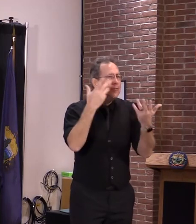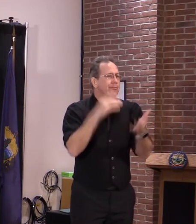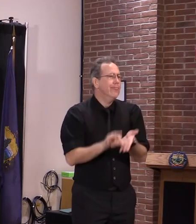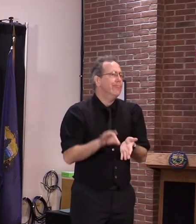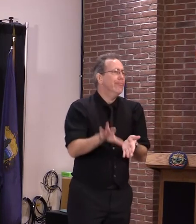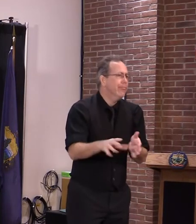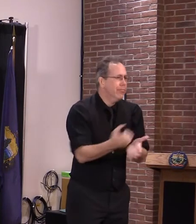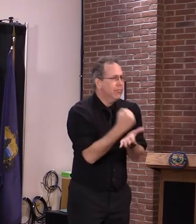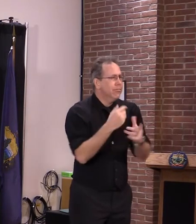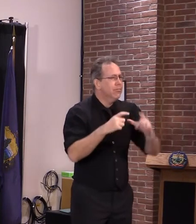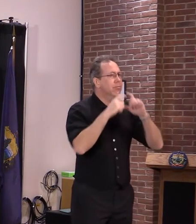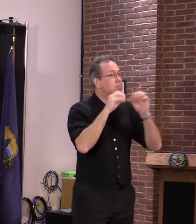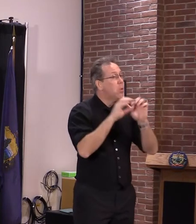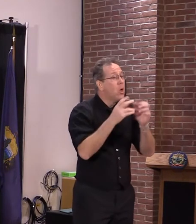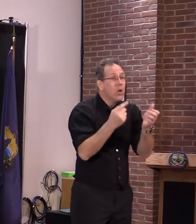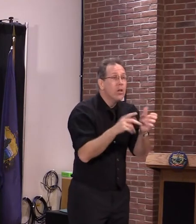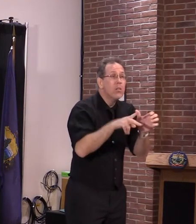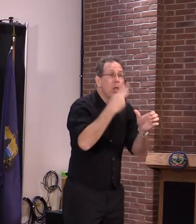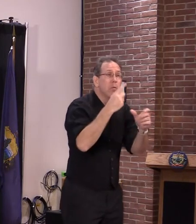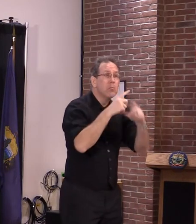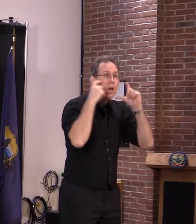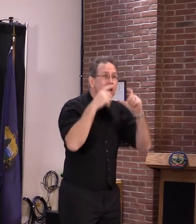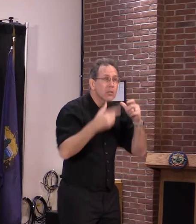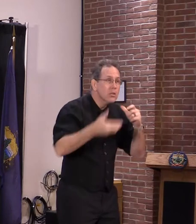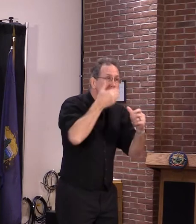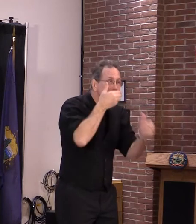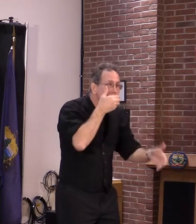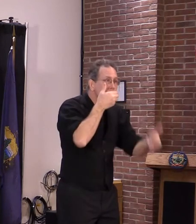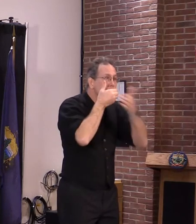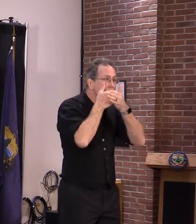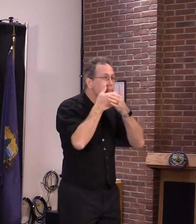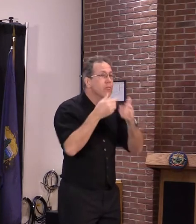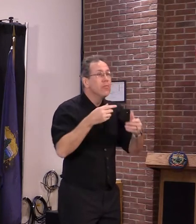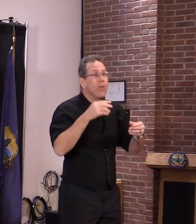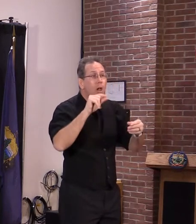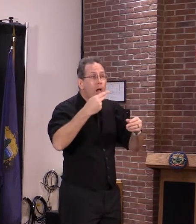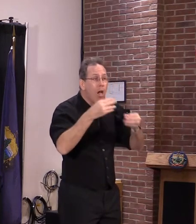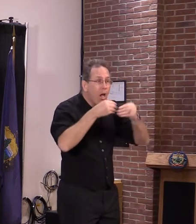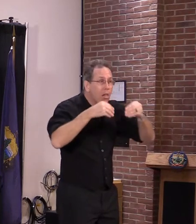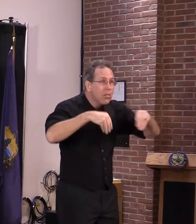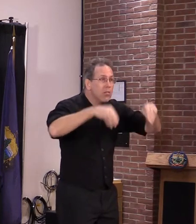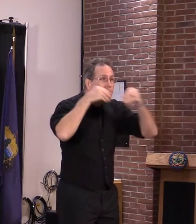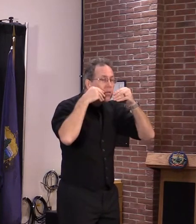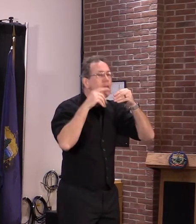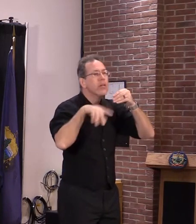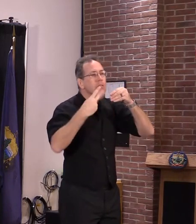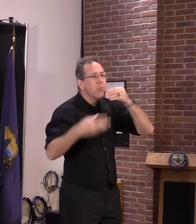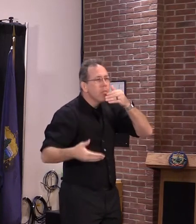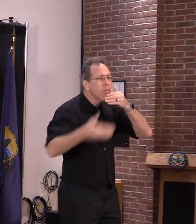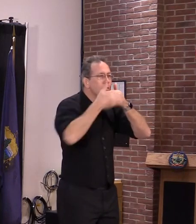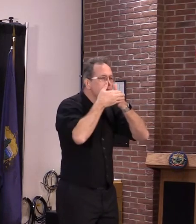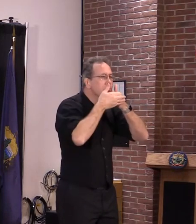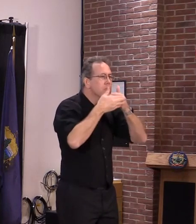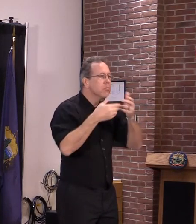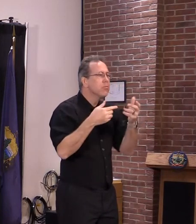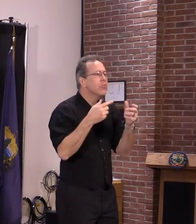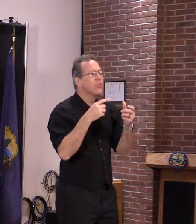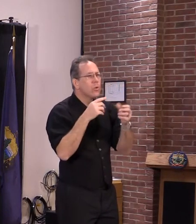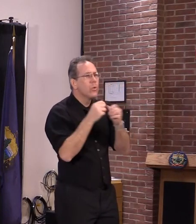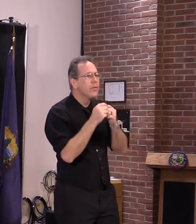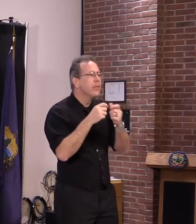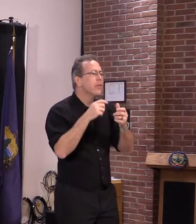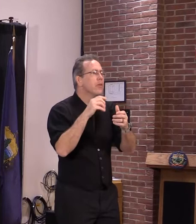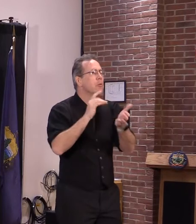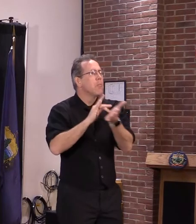recommended. So if you've got a cloth mask, you can find instructions online for layering that with a procedure or surgical